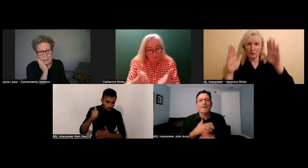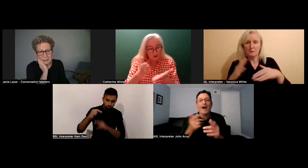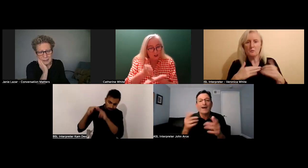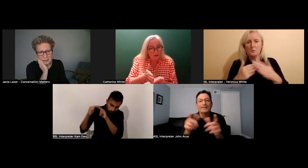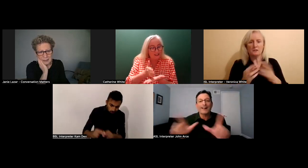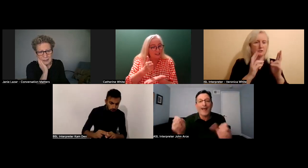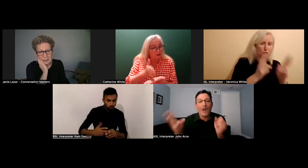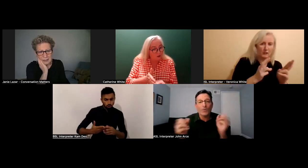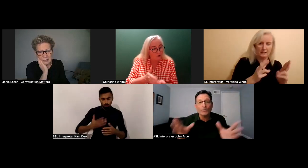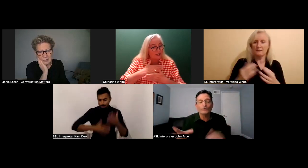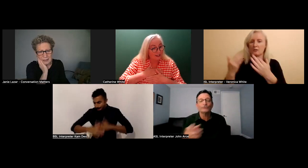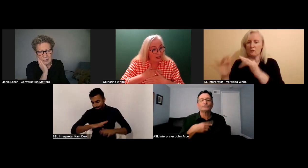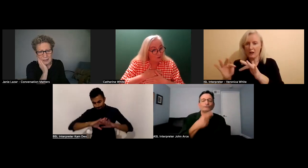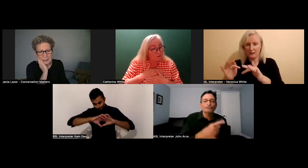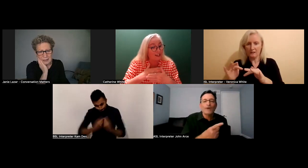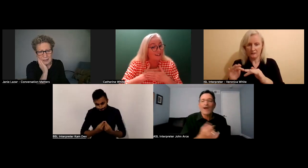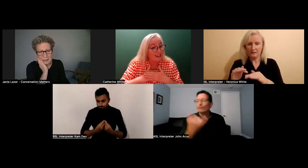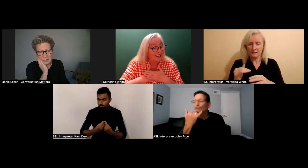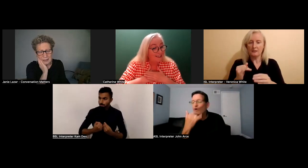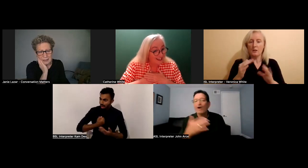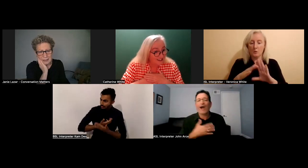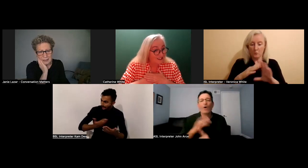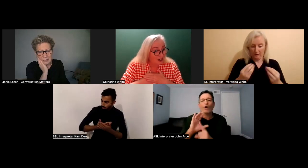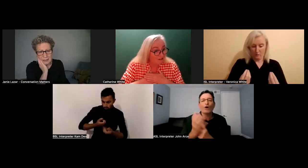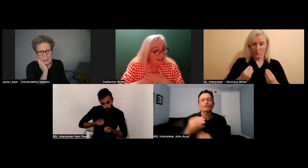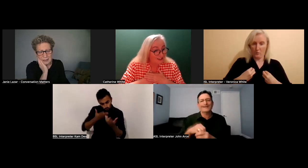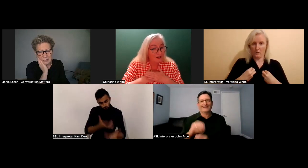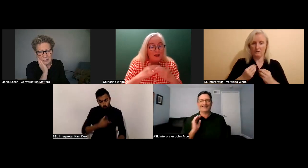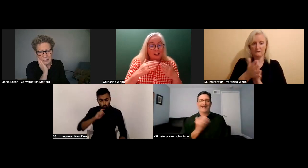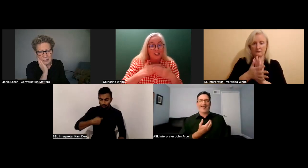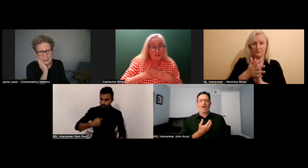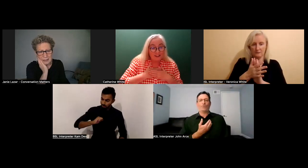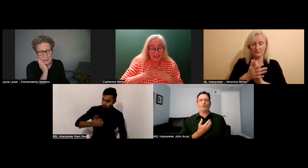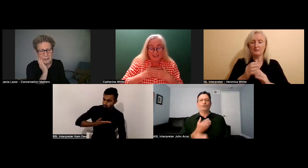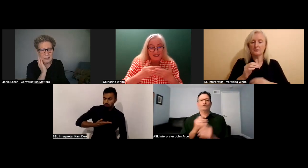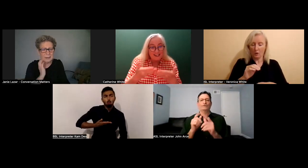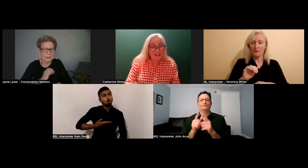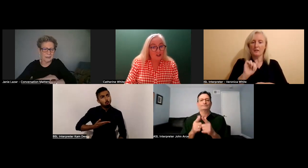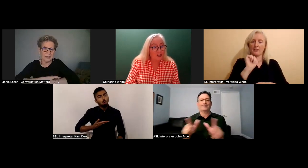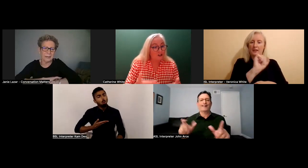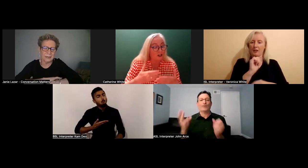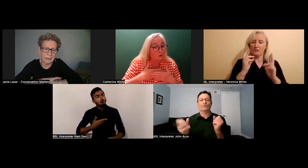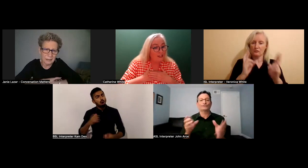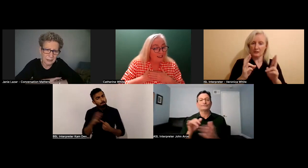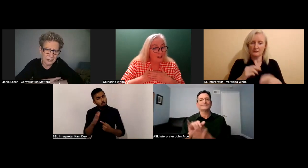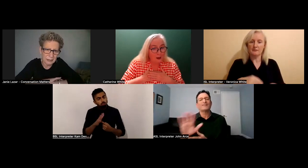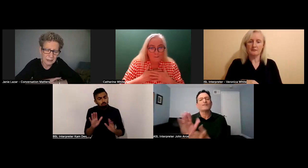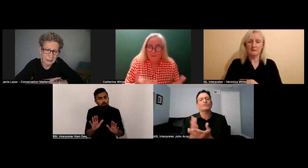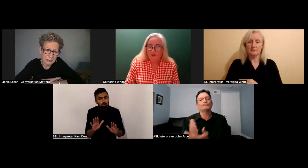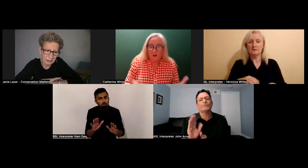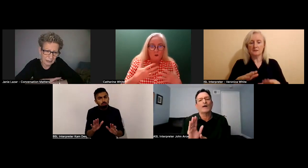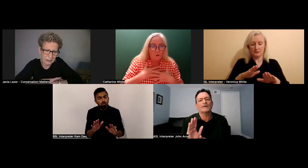am, but do it in their own language, because that is their right. the other thing is that as children,